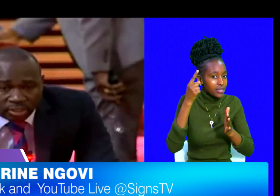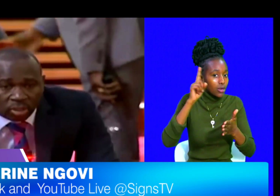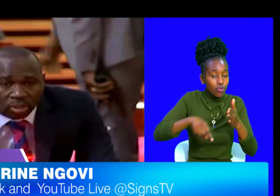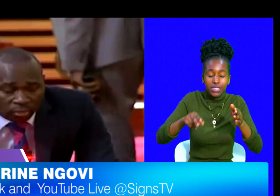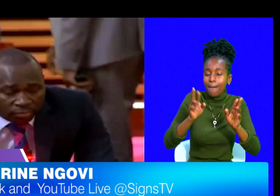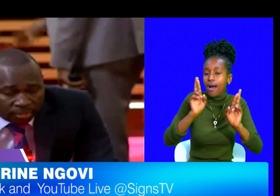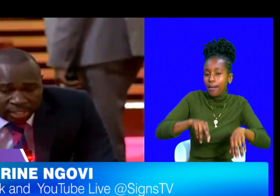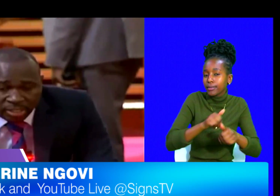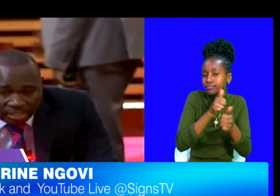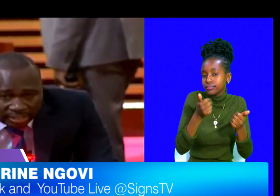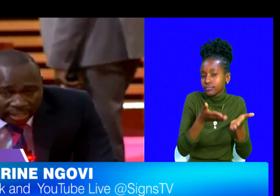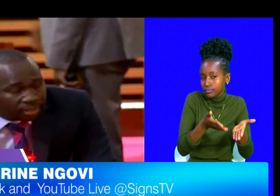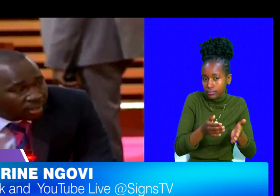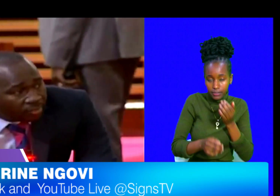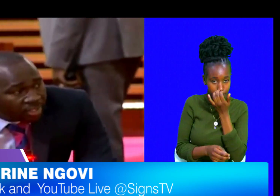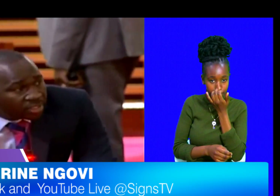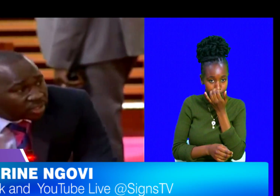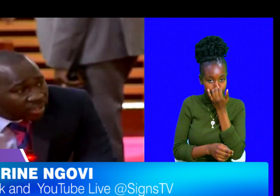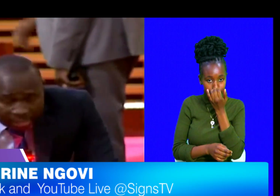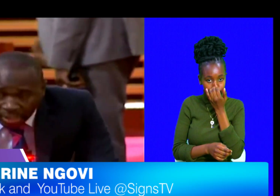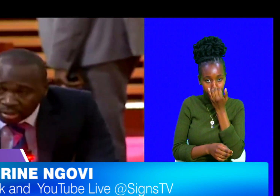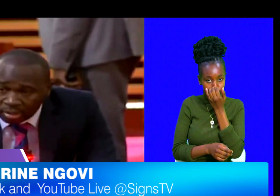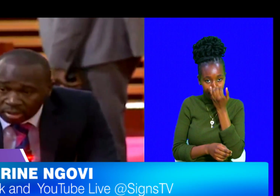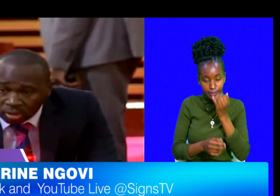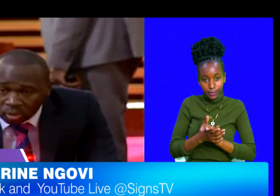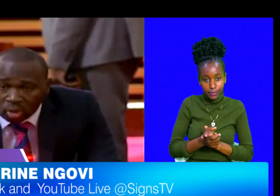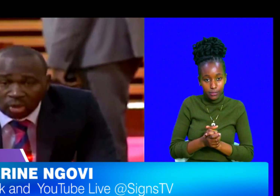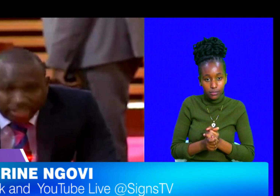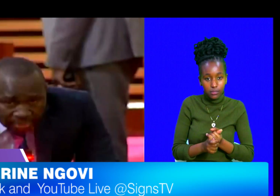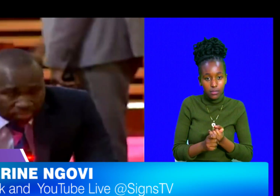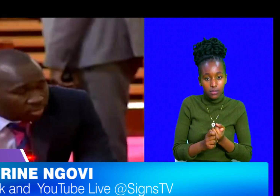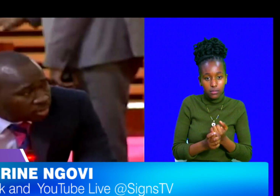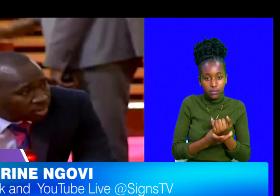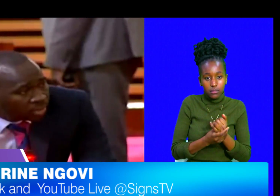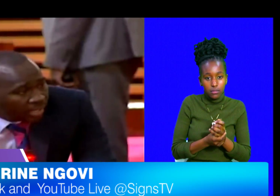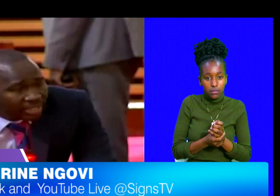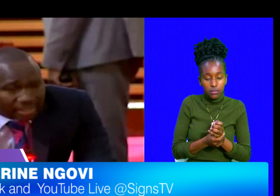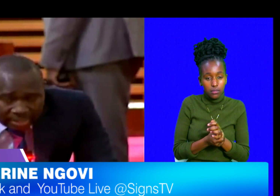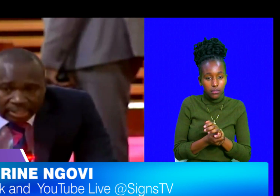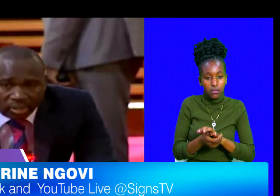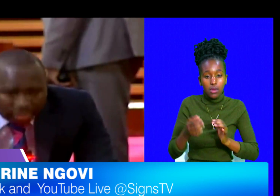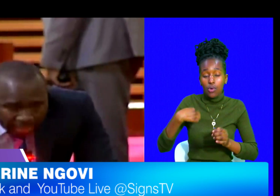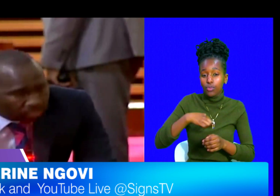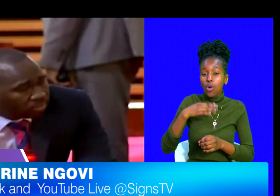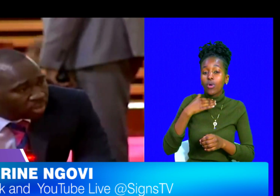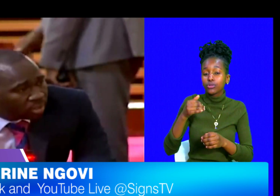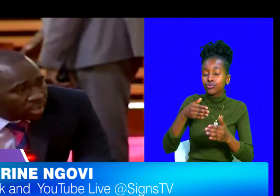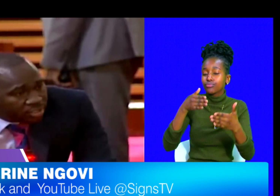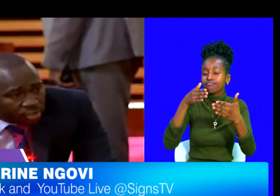take the toll of the minority leader and majority leader to condemn and seriously